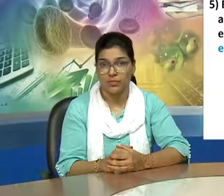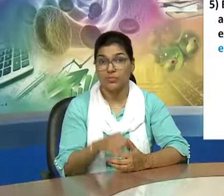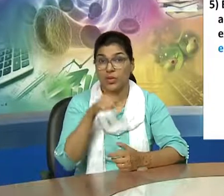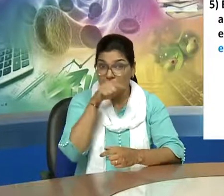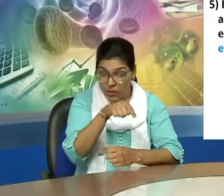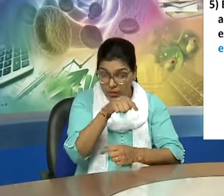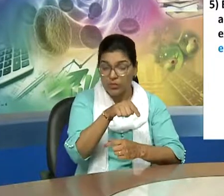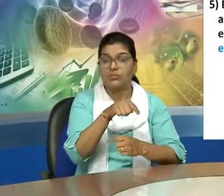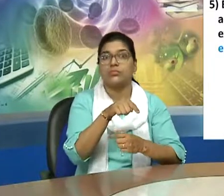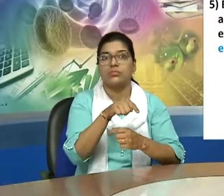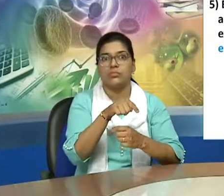eutrophication.